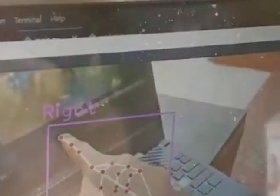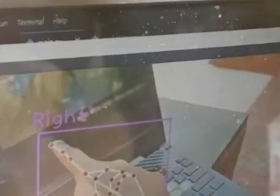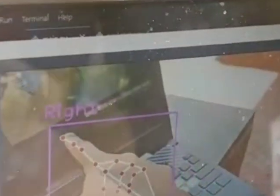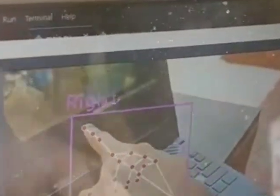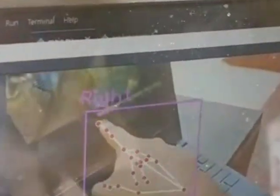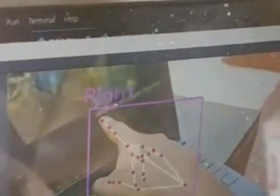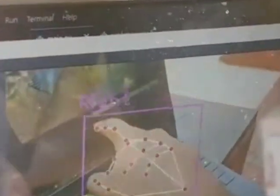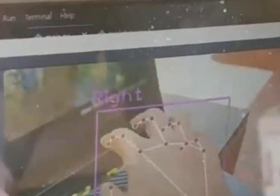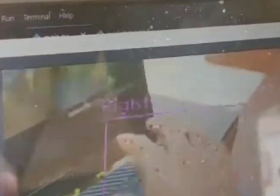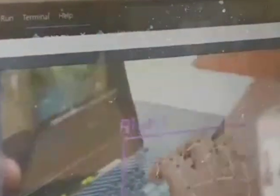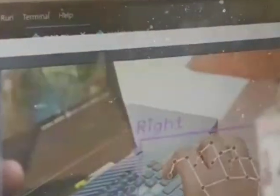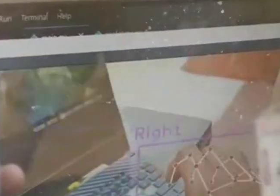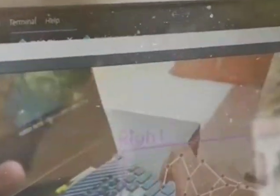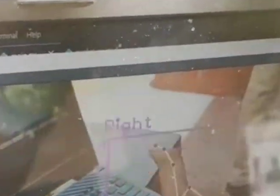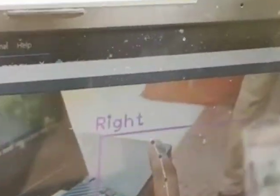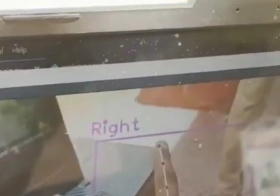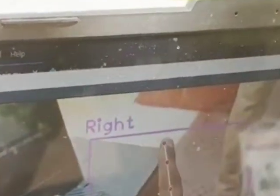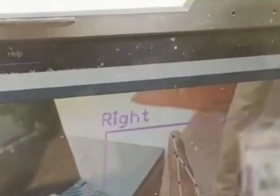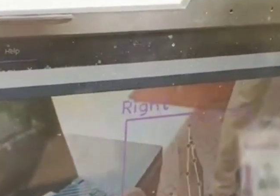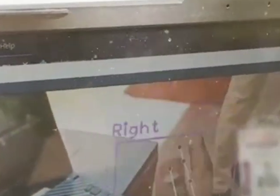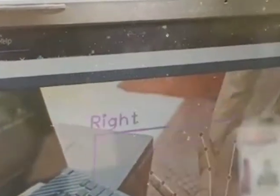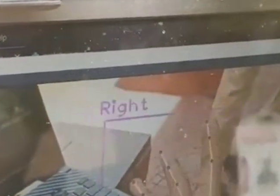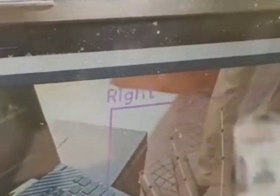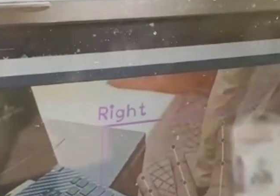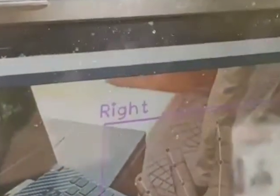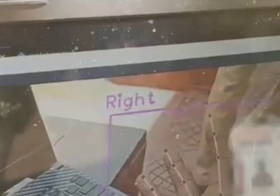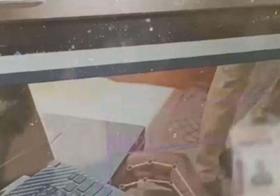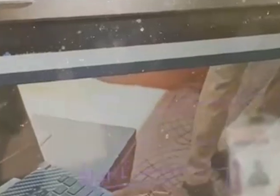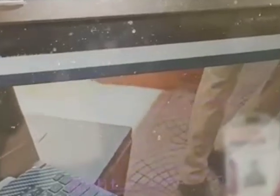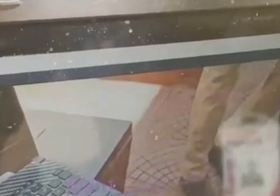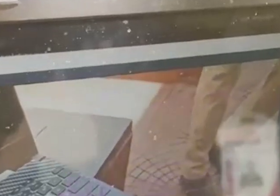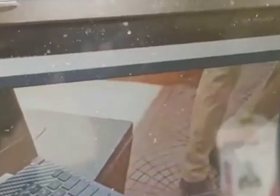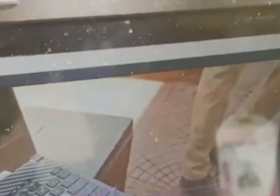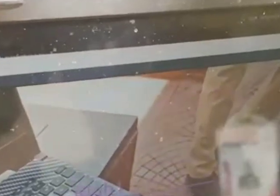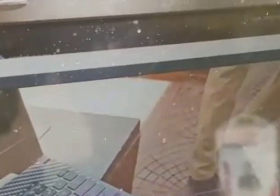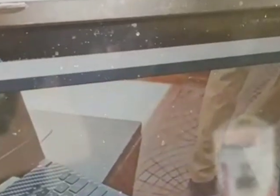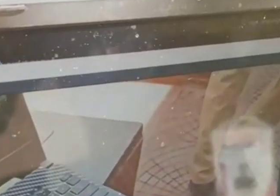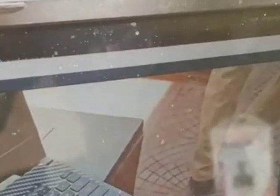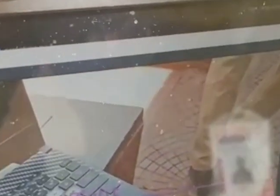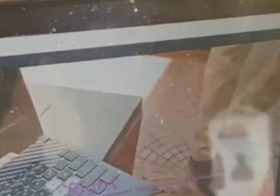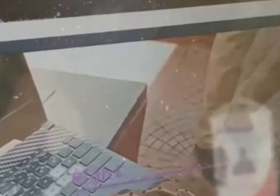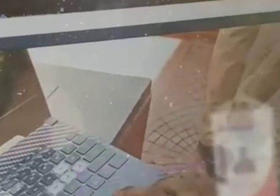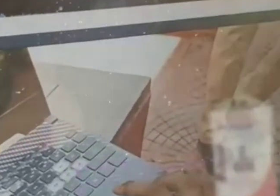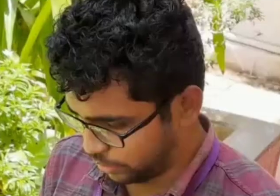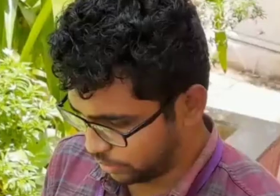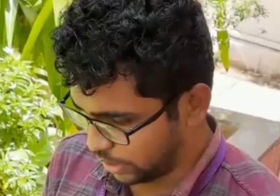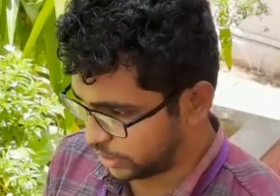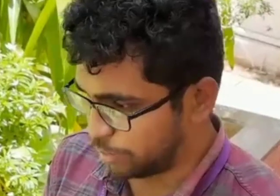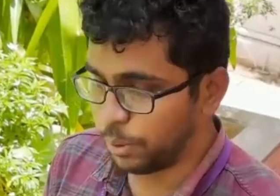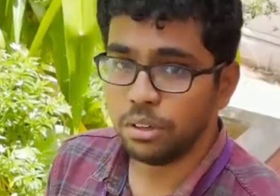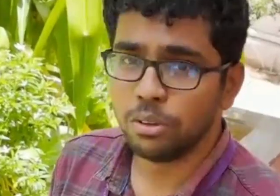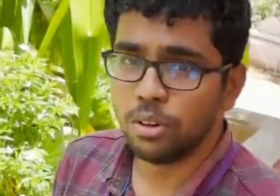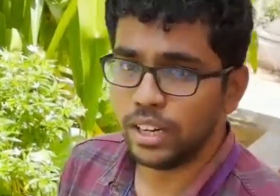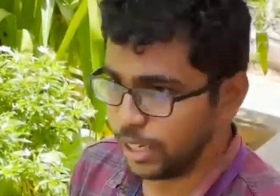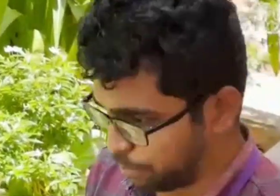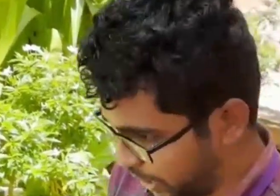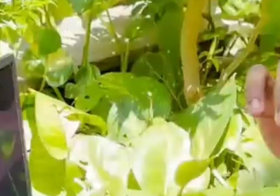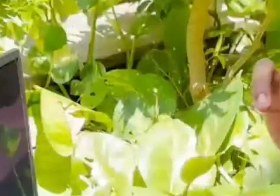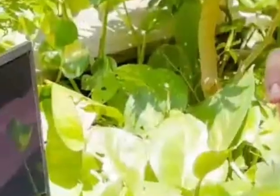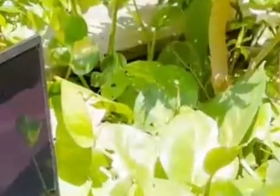coming. Now Punch you can in see, your face. be able to now repeat turn it off. Okay.